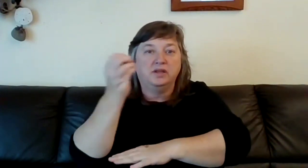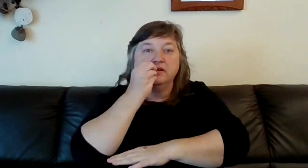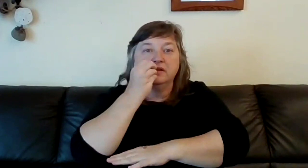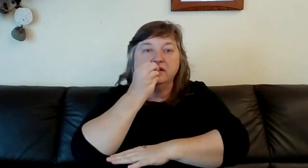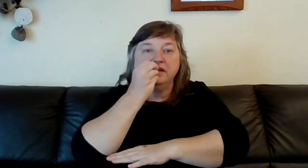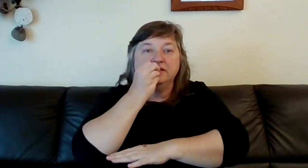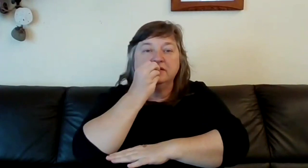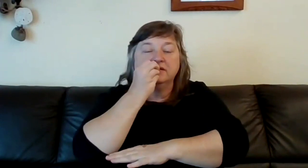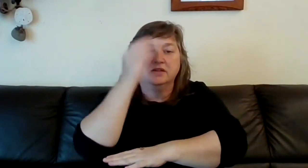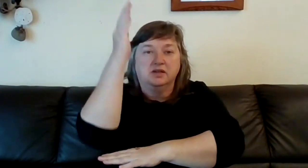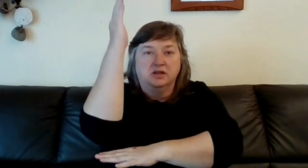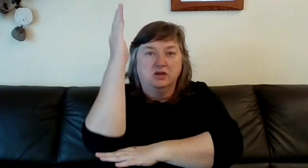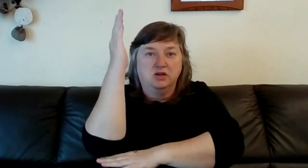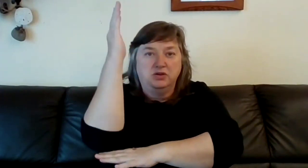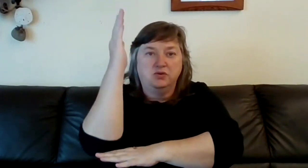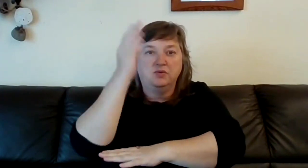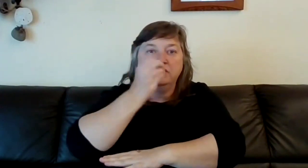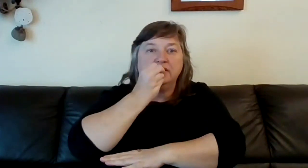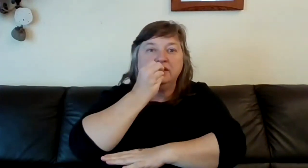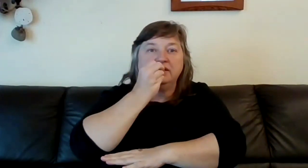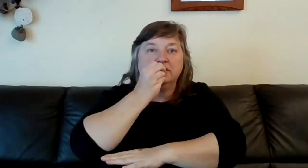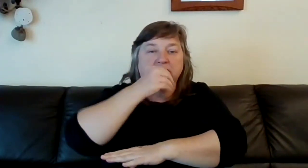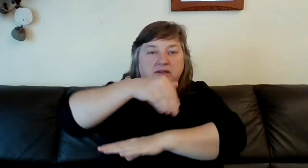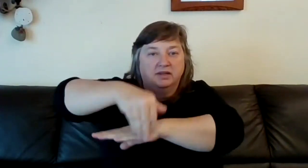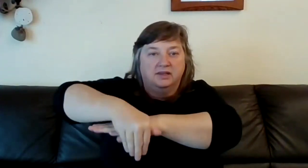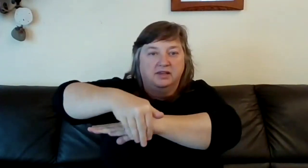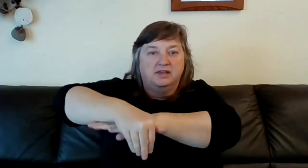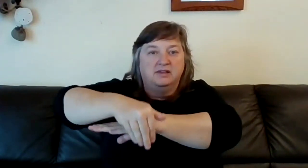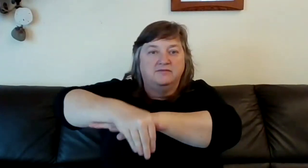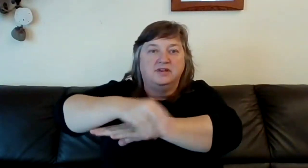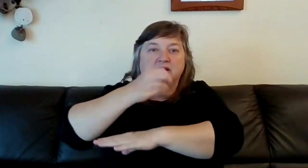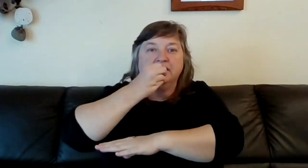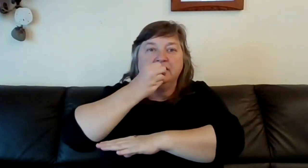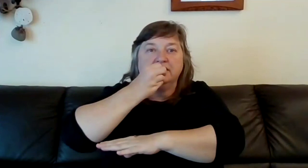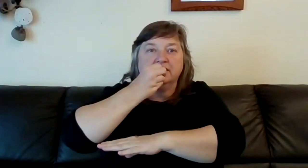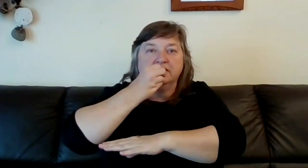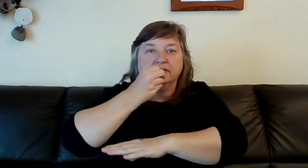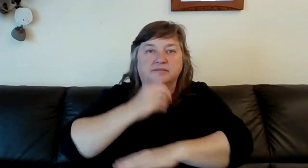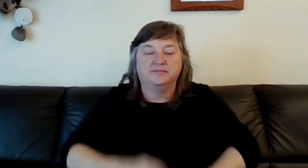morning eat, noon eat, evening eat.